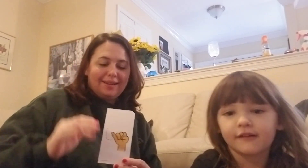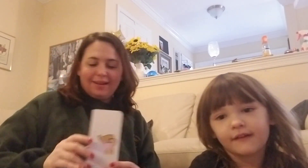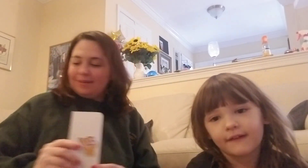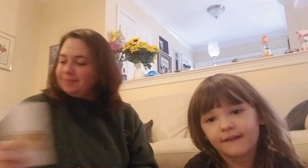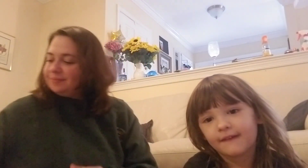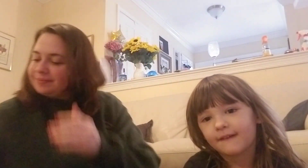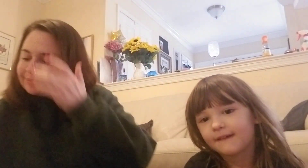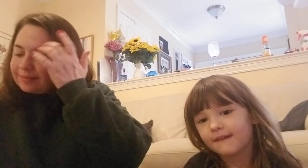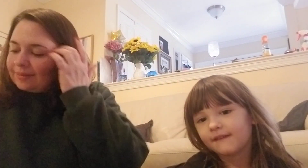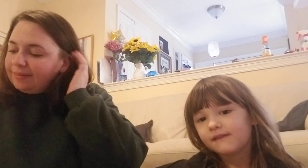Good.